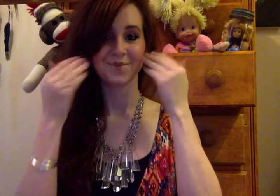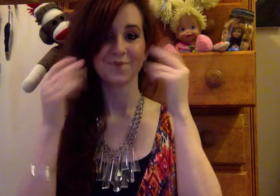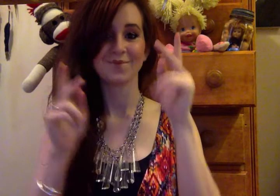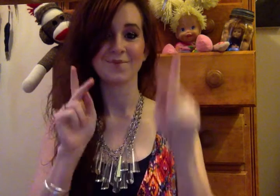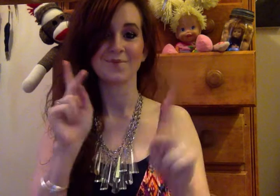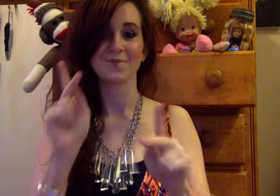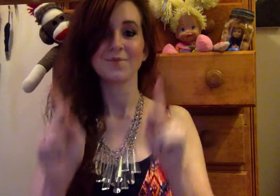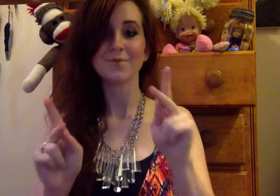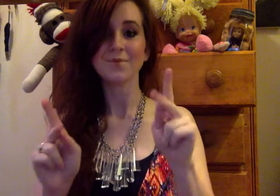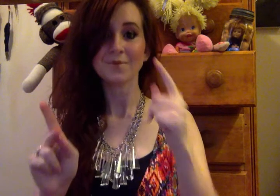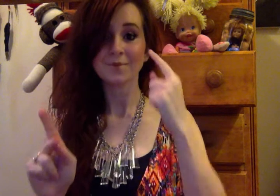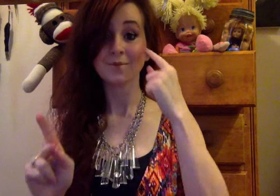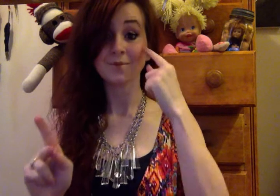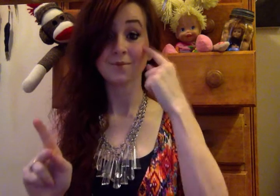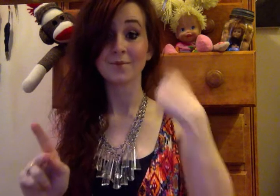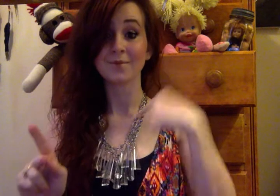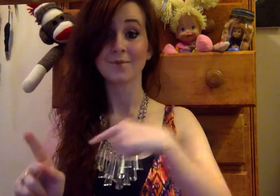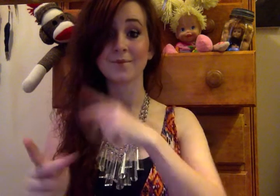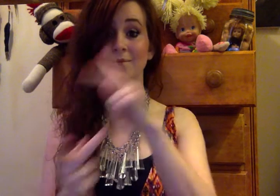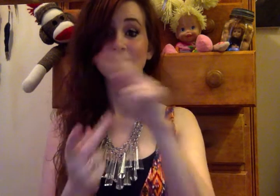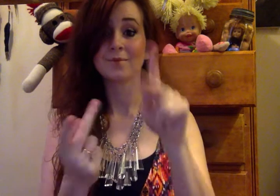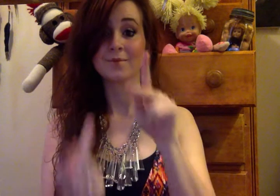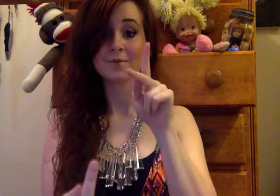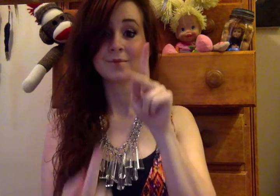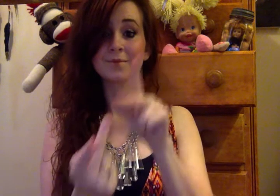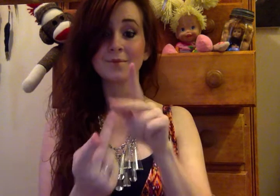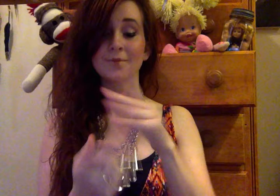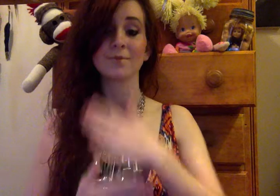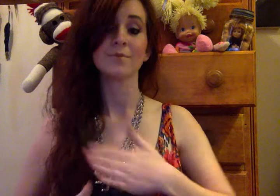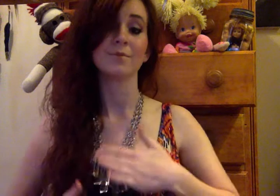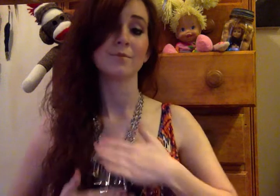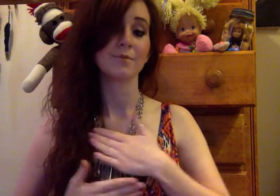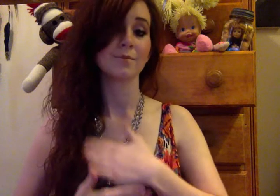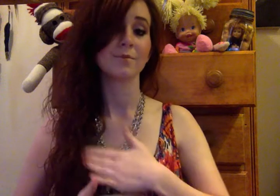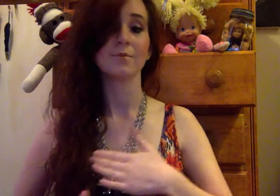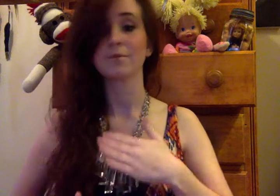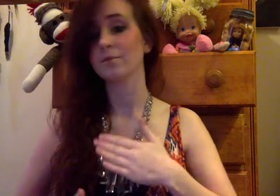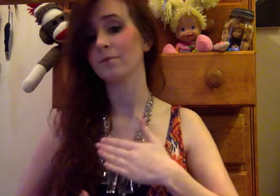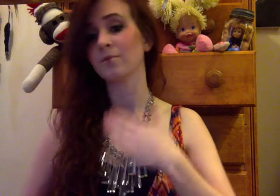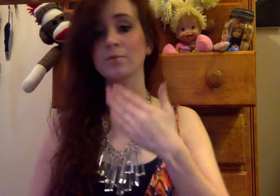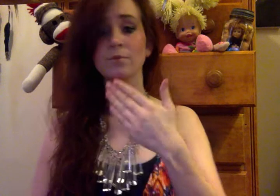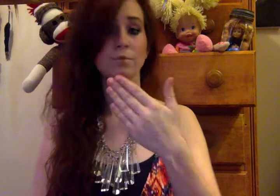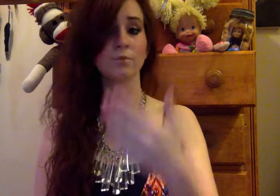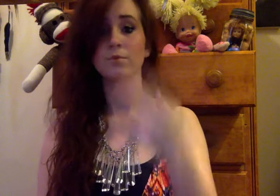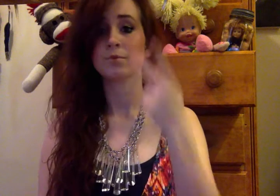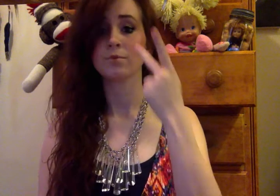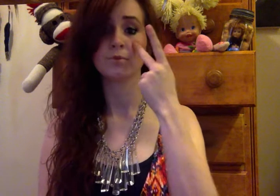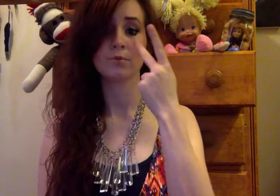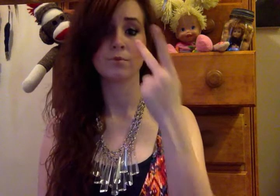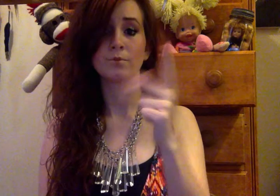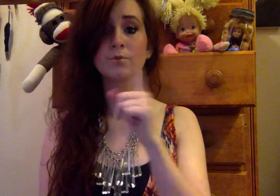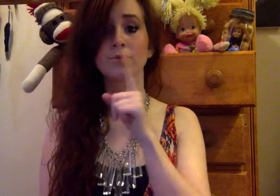Everyone thinks that we're perfect Please don't let them look through the curtain